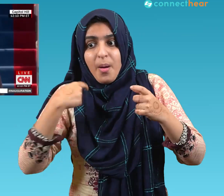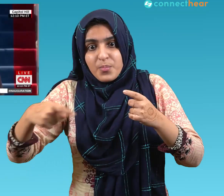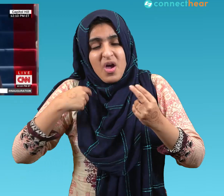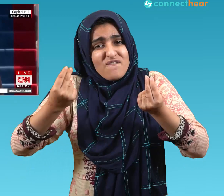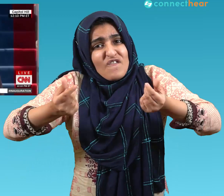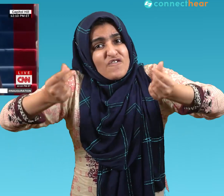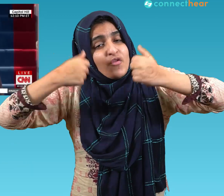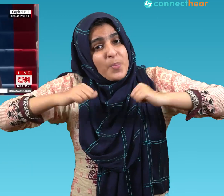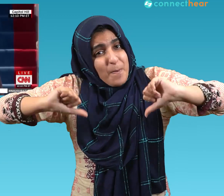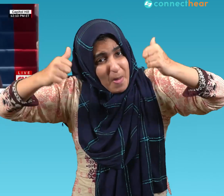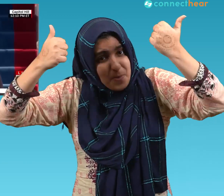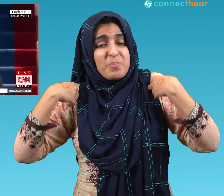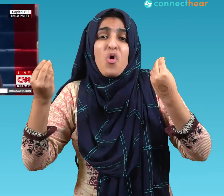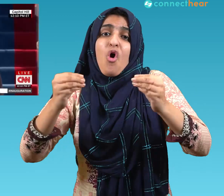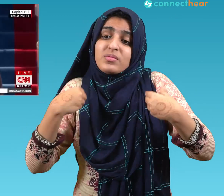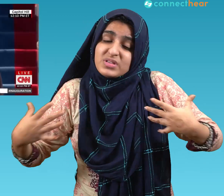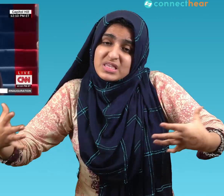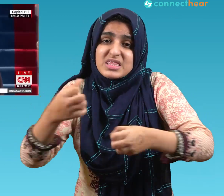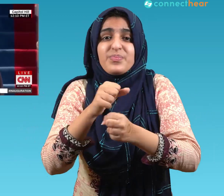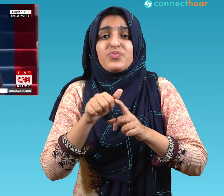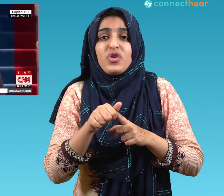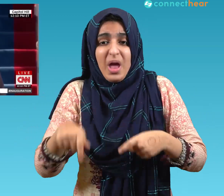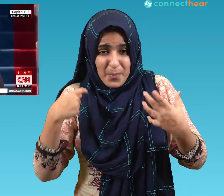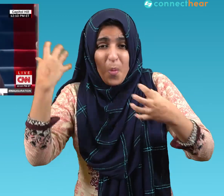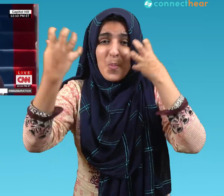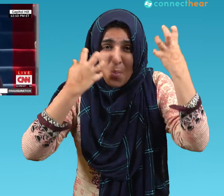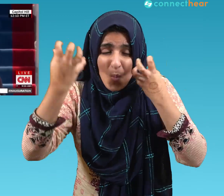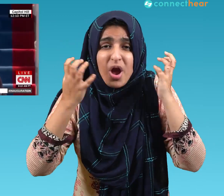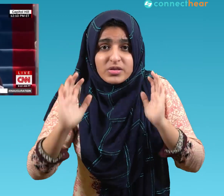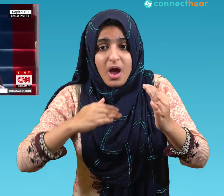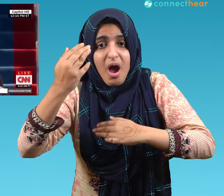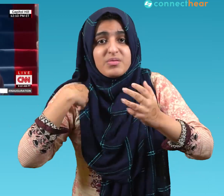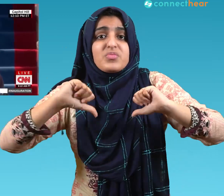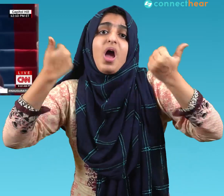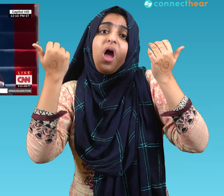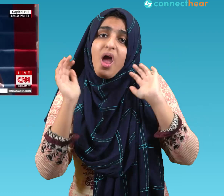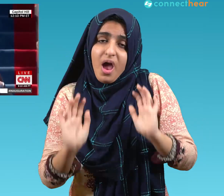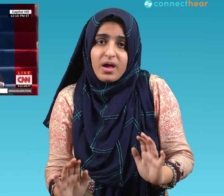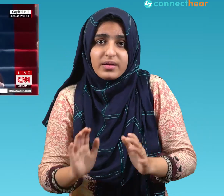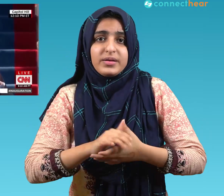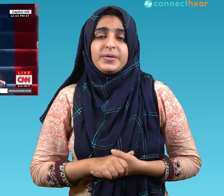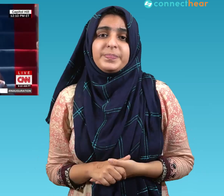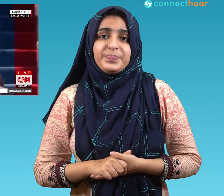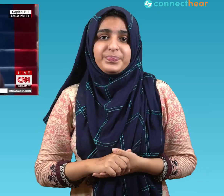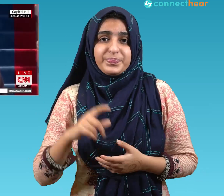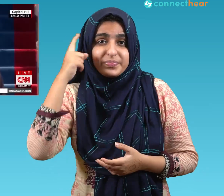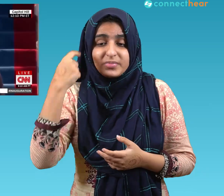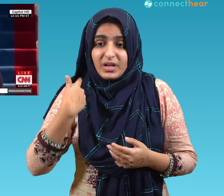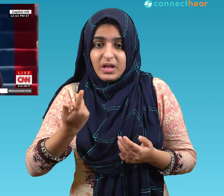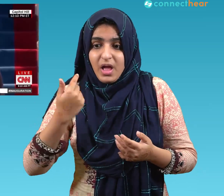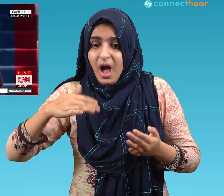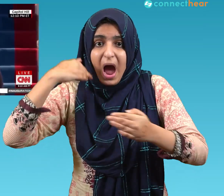master this rare and difficult hour? Will we meet our obligations and pass along a new and better world to our